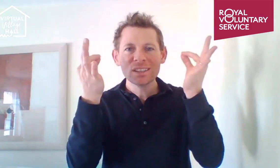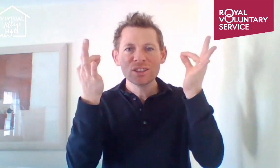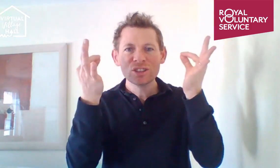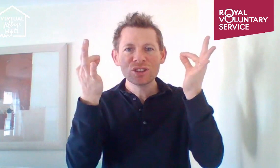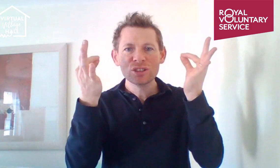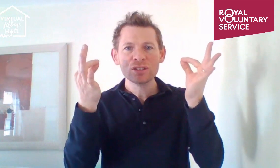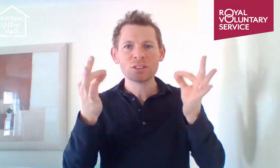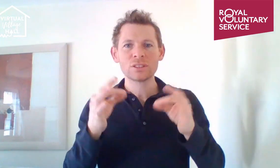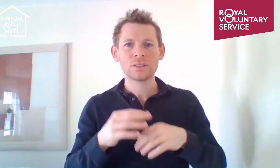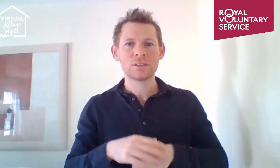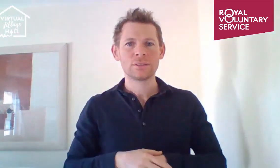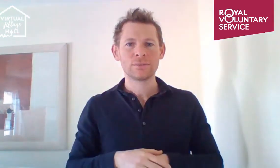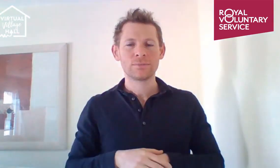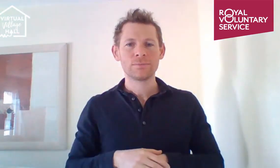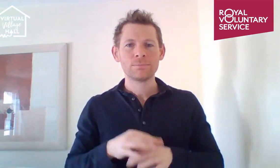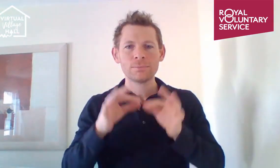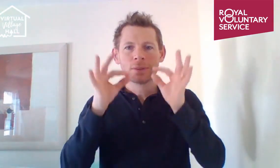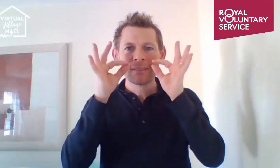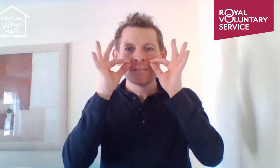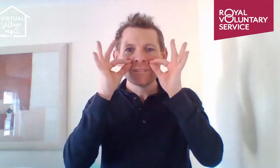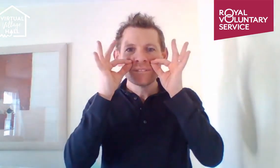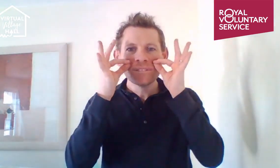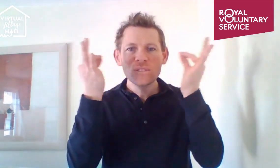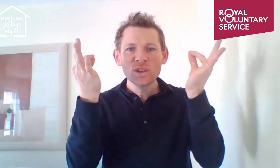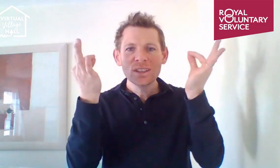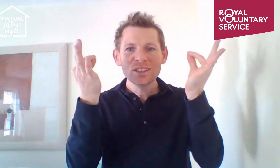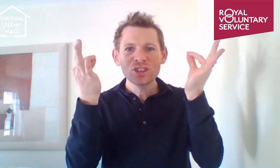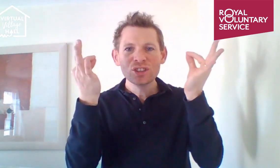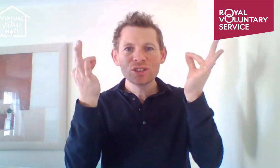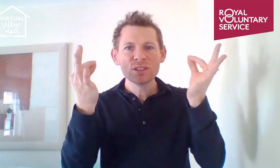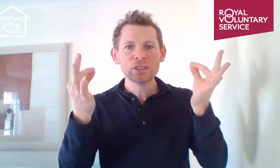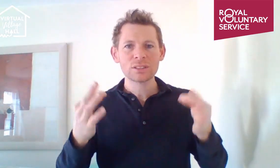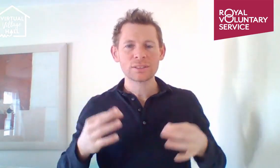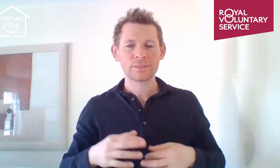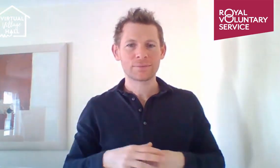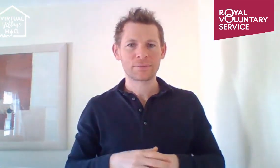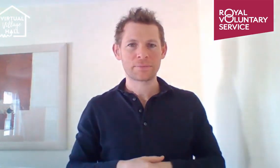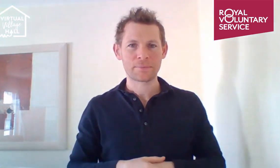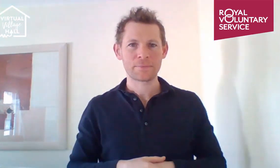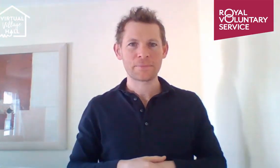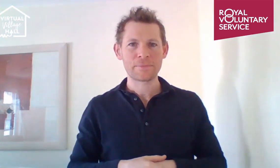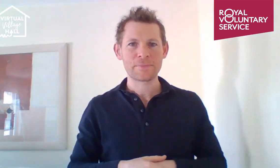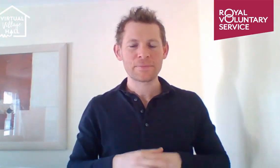It's like this, French. In England, Scotland, and Wales, it's French like this.